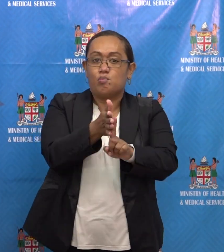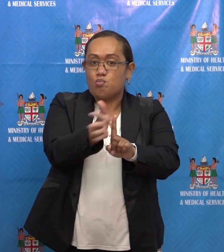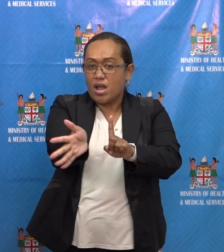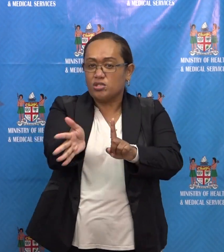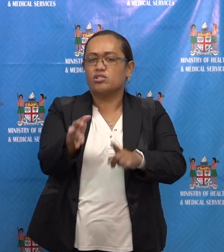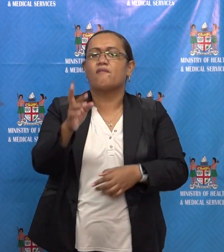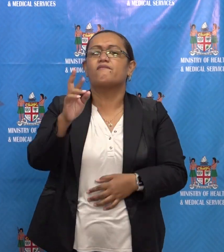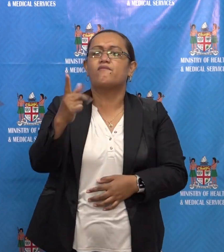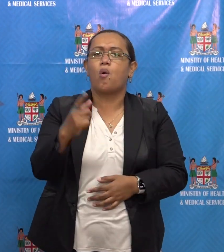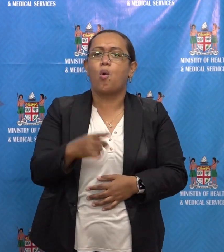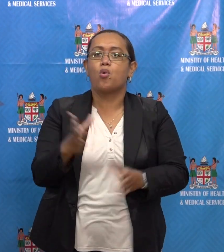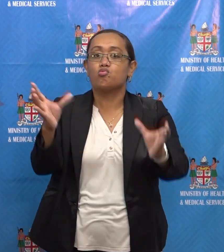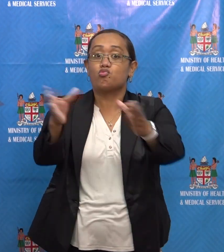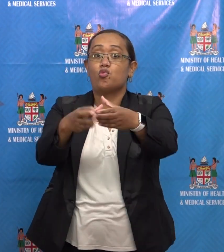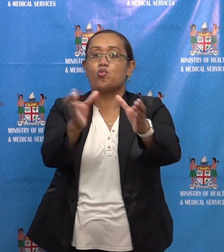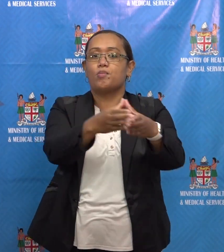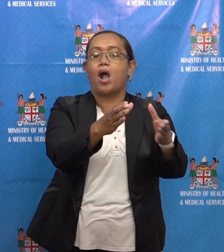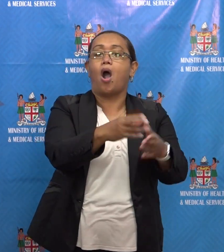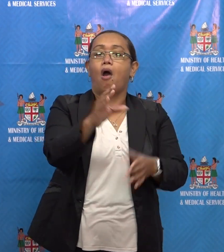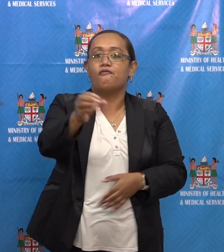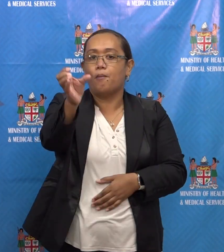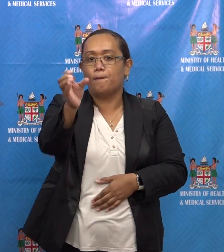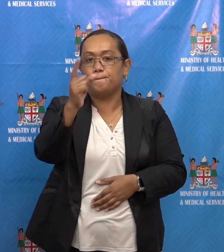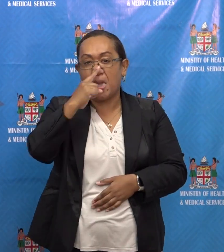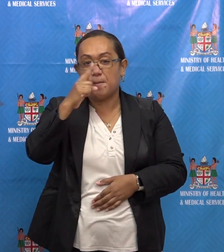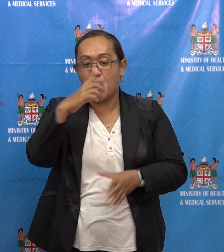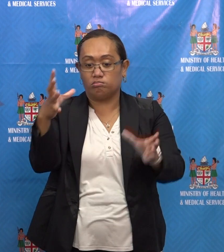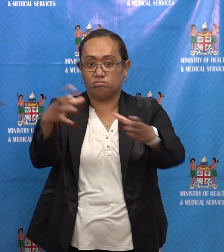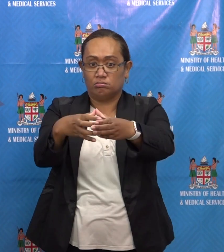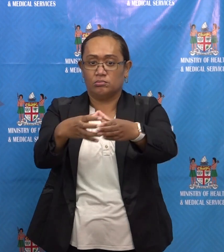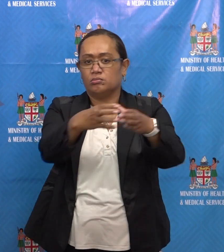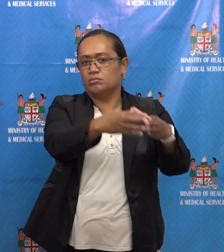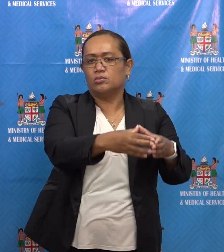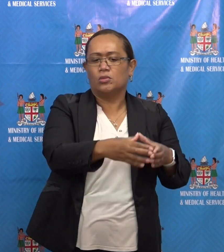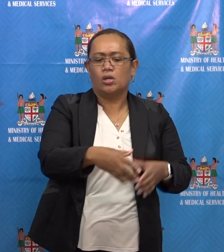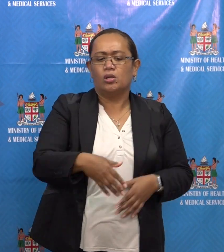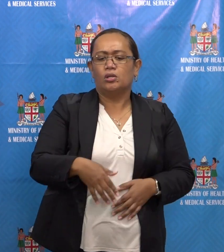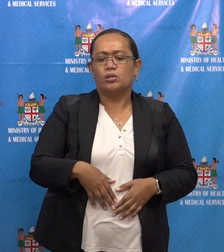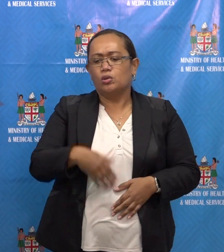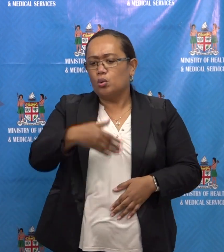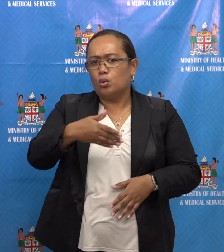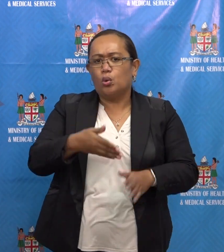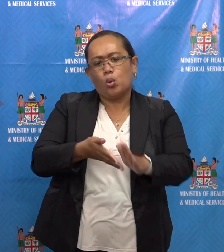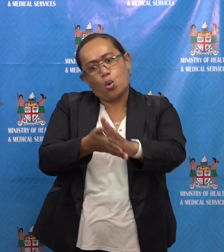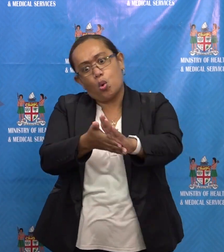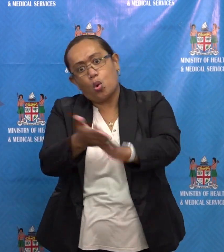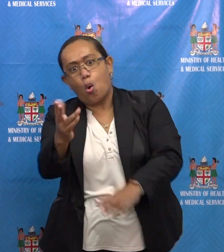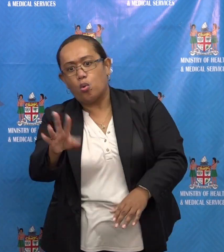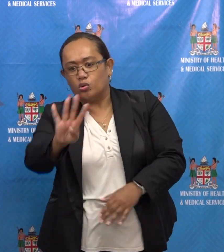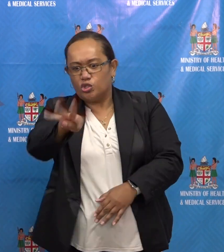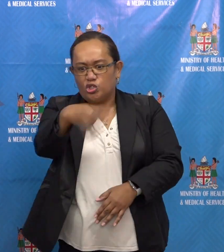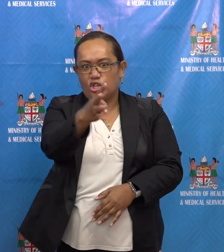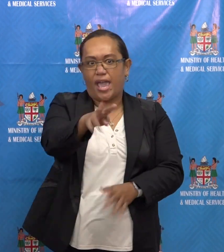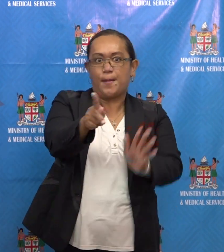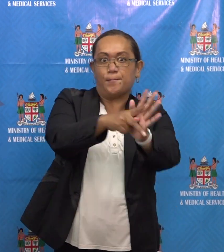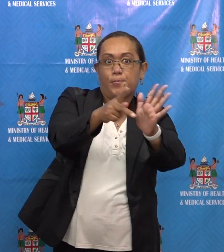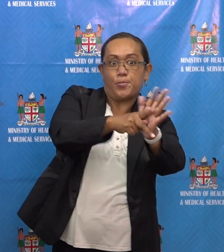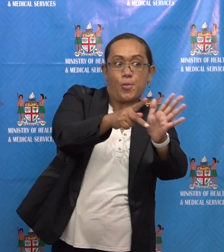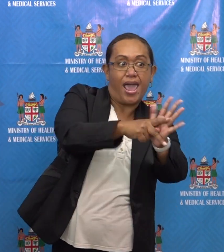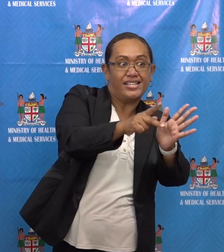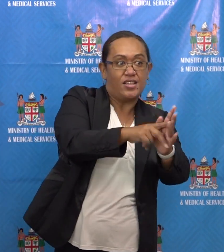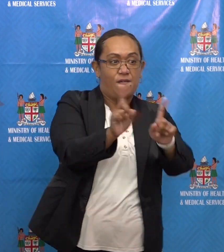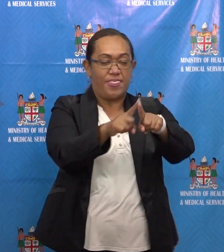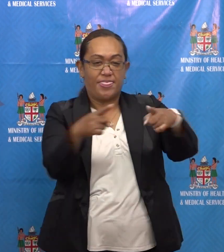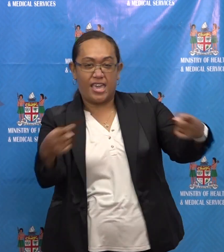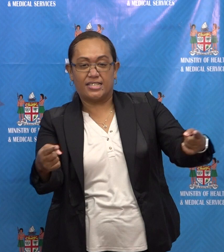of, they have a group of persons that go around checking prices of items, and they've